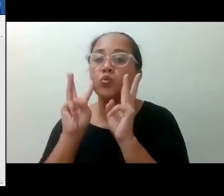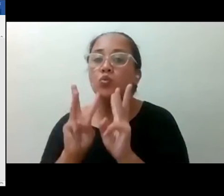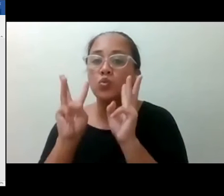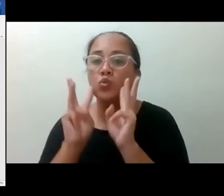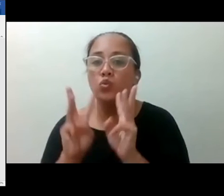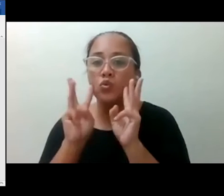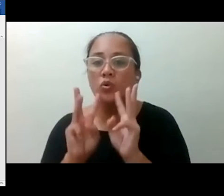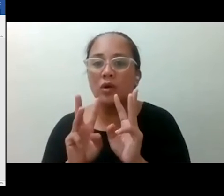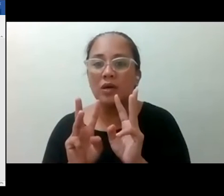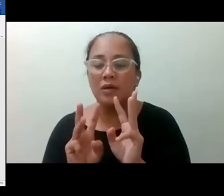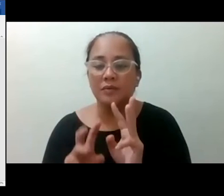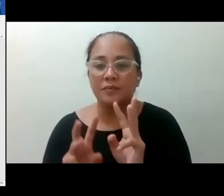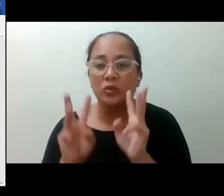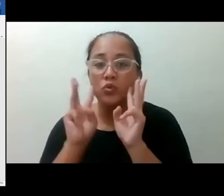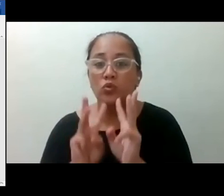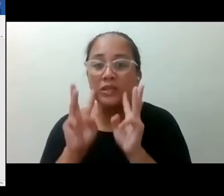How much does Woody teach